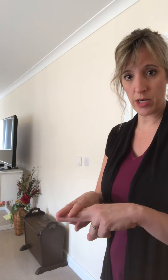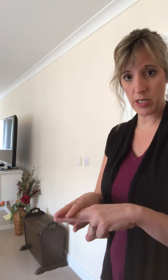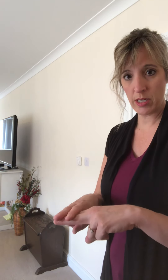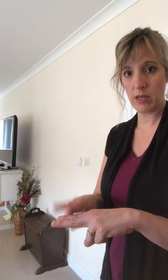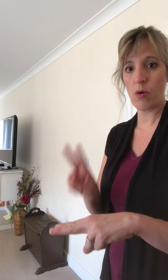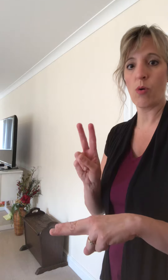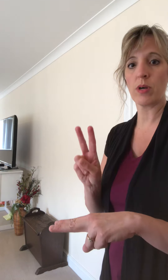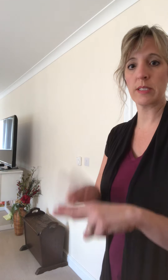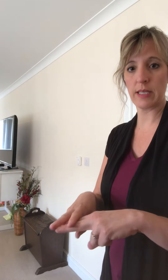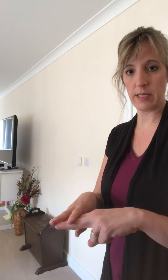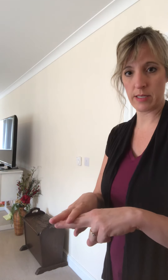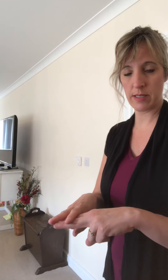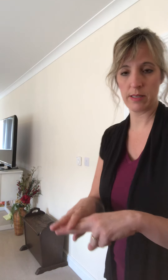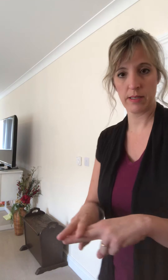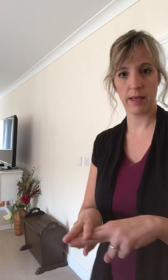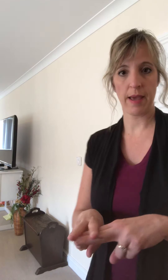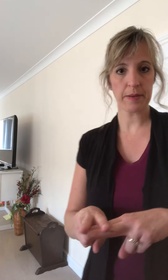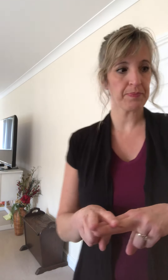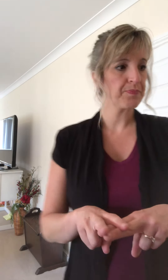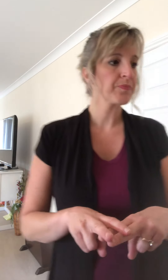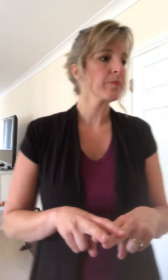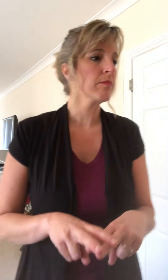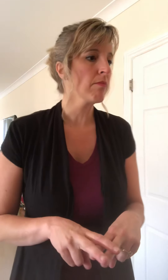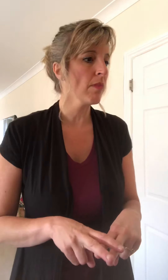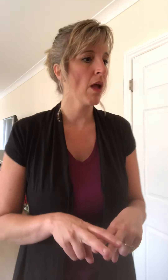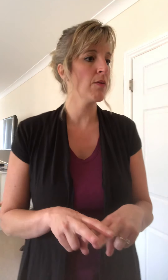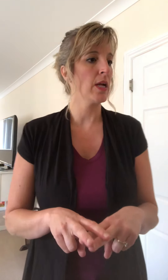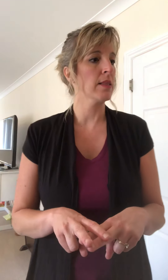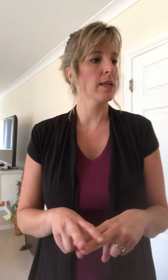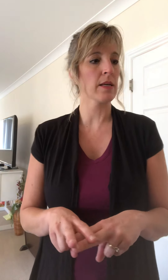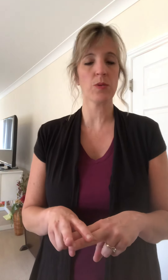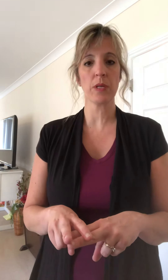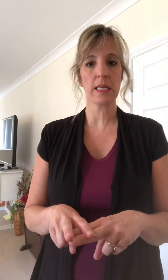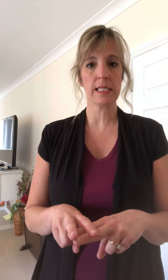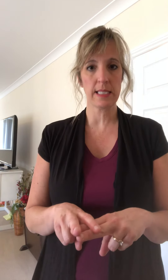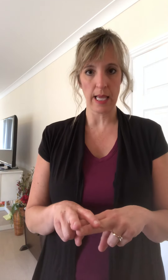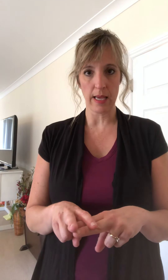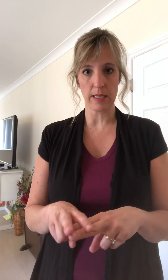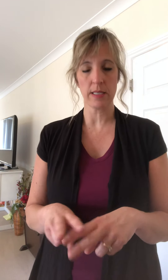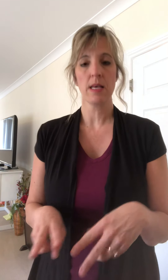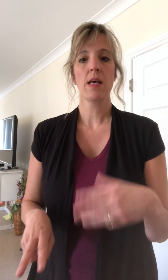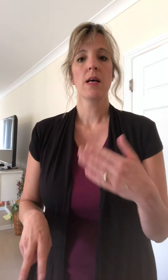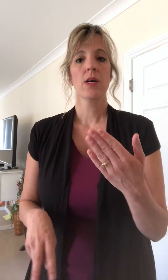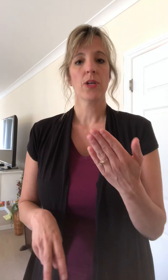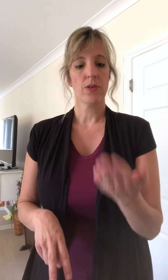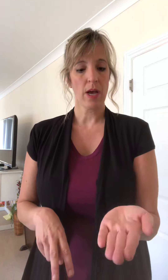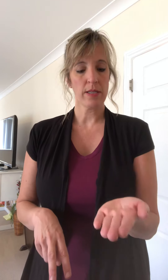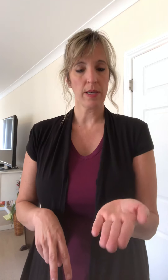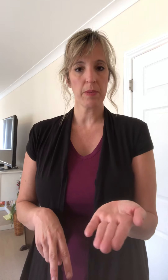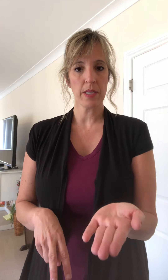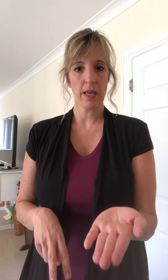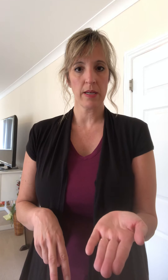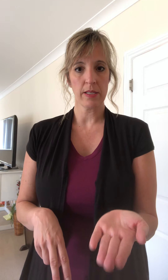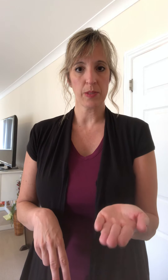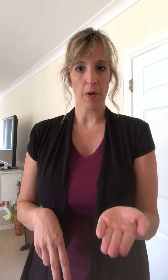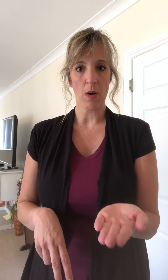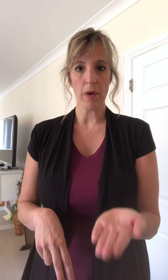Chair or sit, okay? All right, the next one is stand. Your non-dominant hand is palm